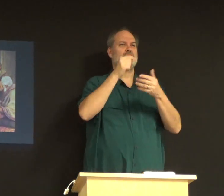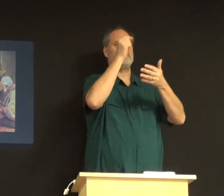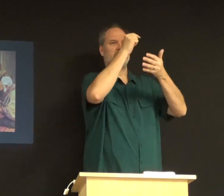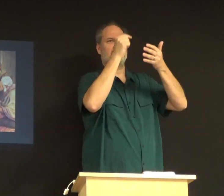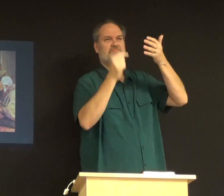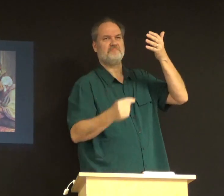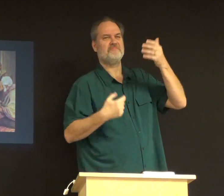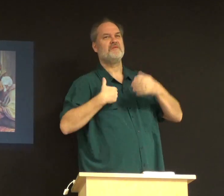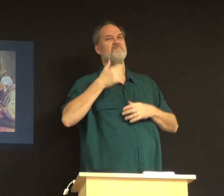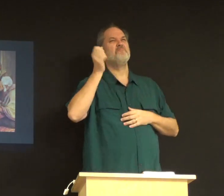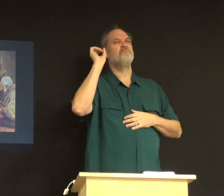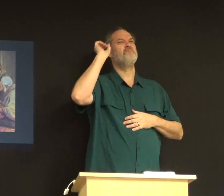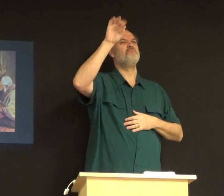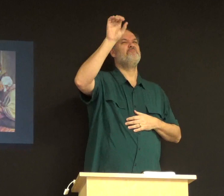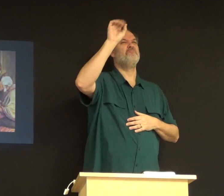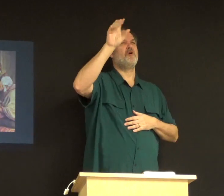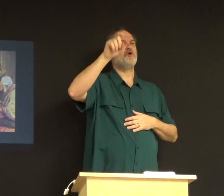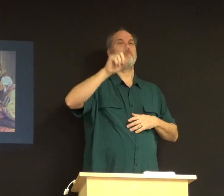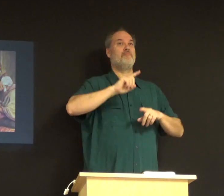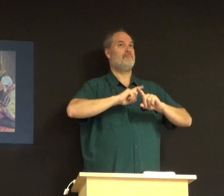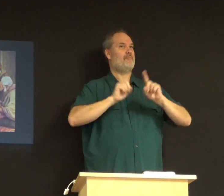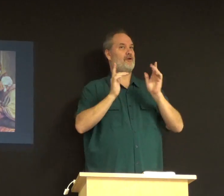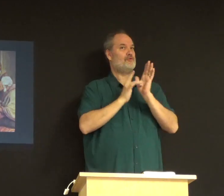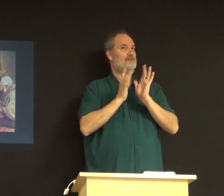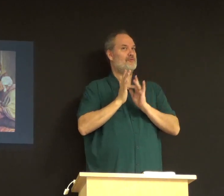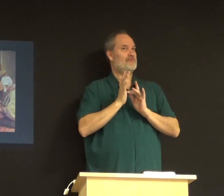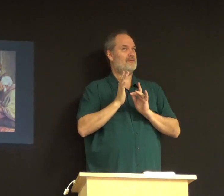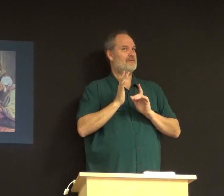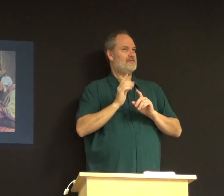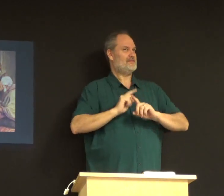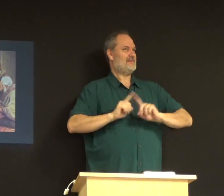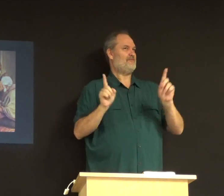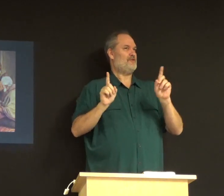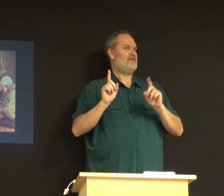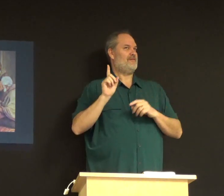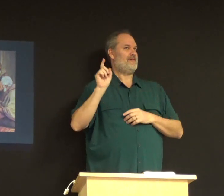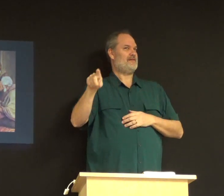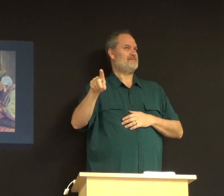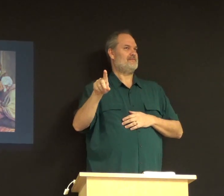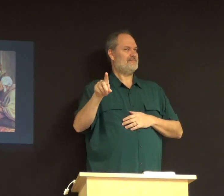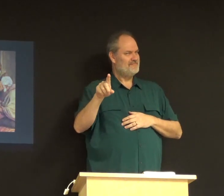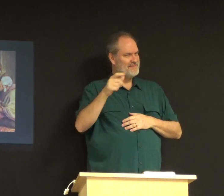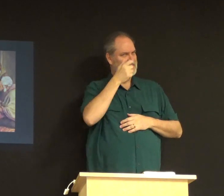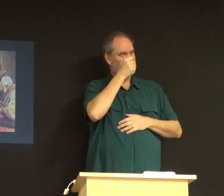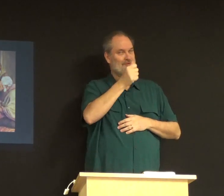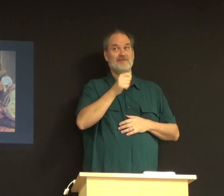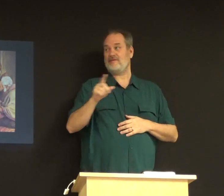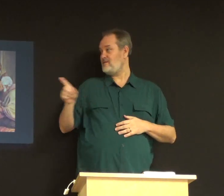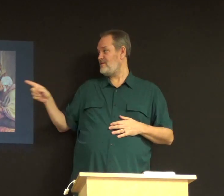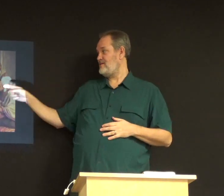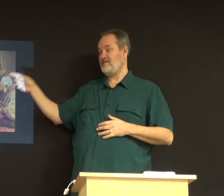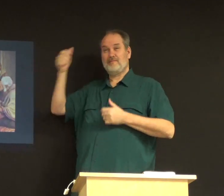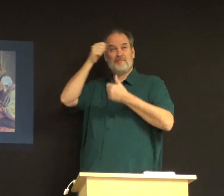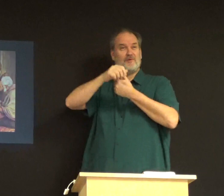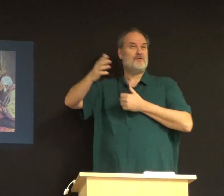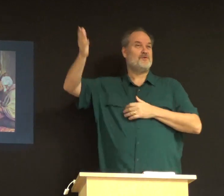Jesus could have said, you know, blah, blah, blah, blah, whatever. But Jesus, he asked one question and